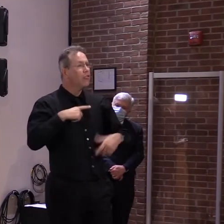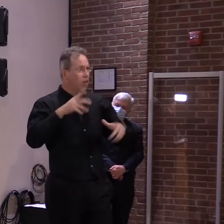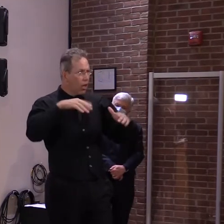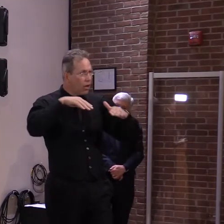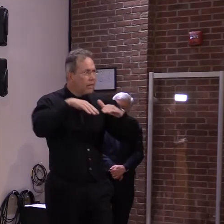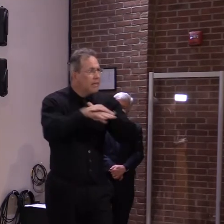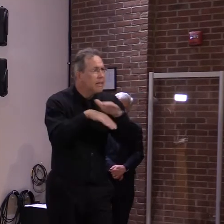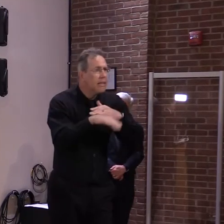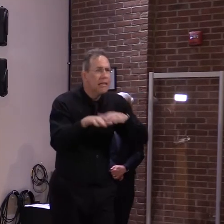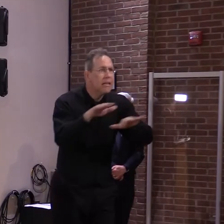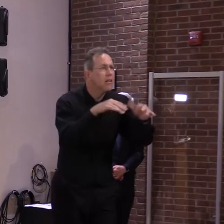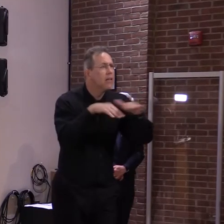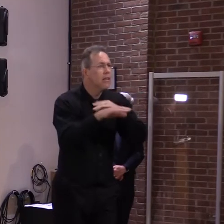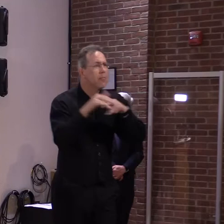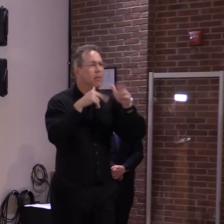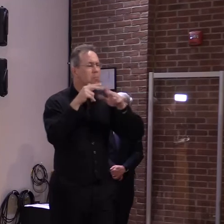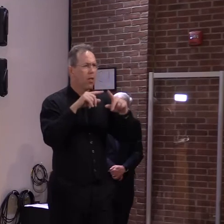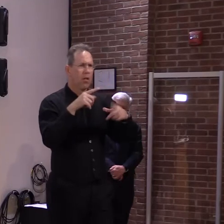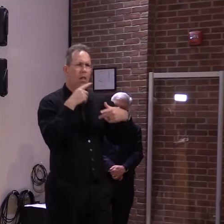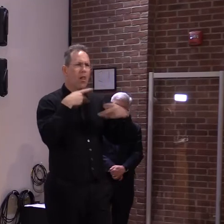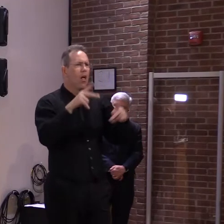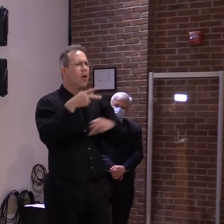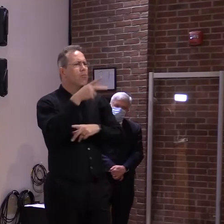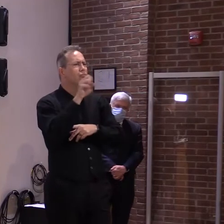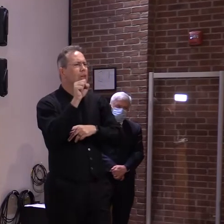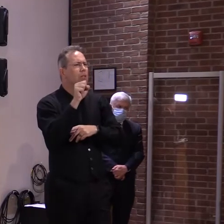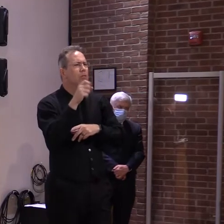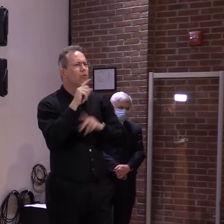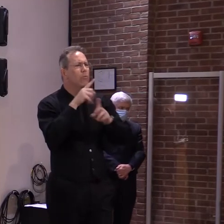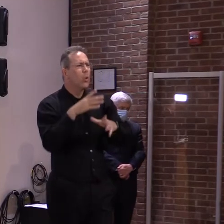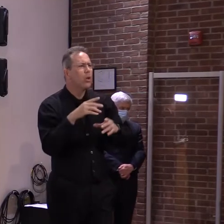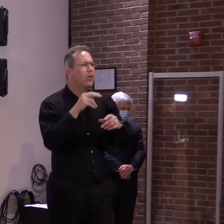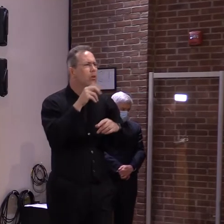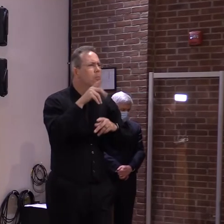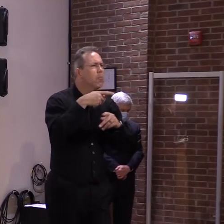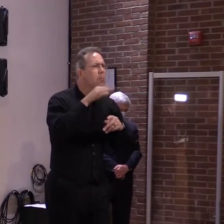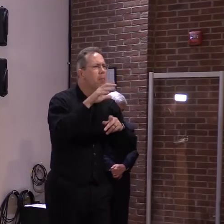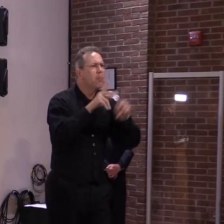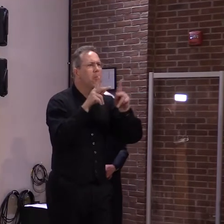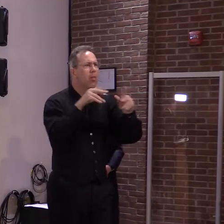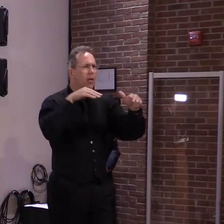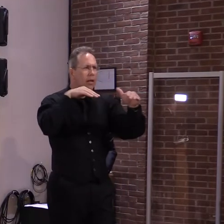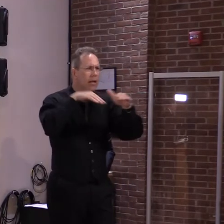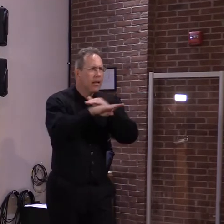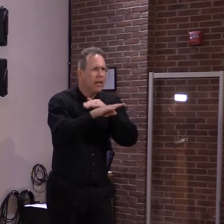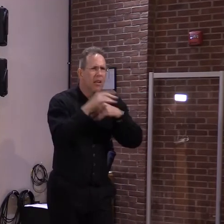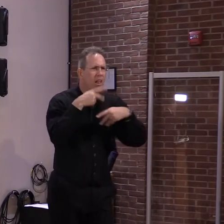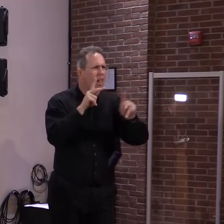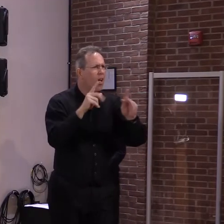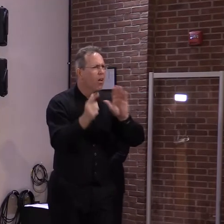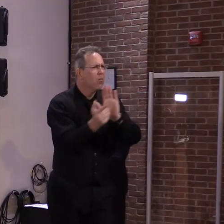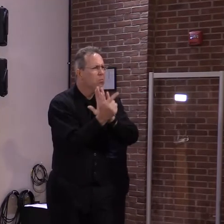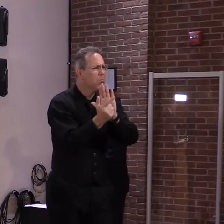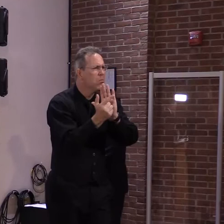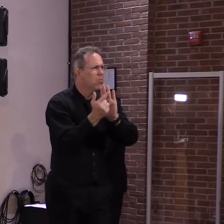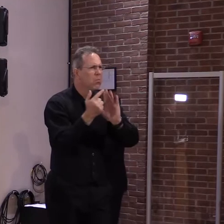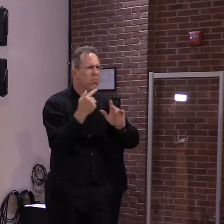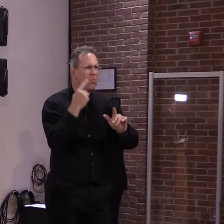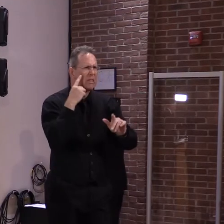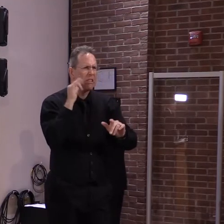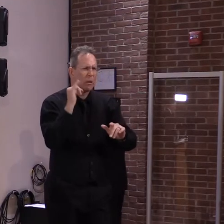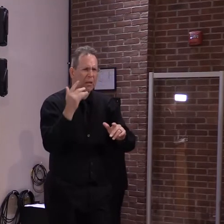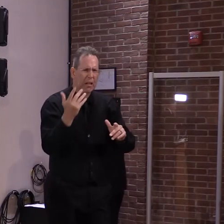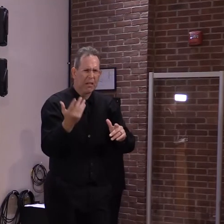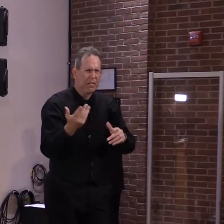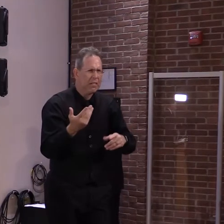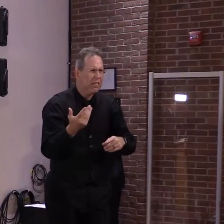about domestic violence, mental health, sexual assault, drunk driving. So it sort of sounds like Vermont's